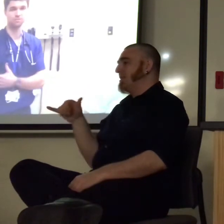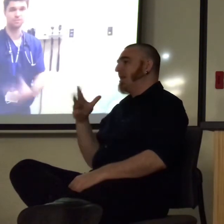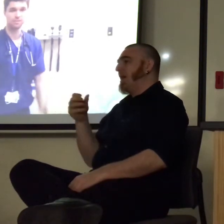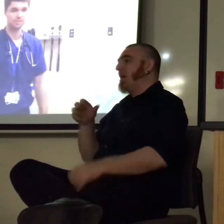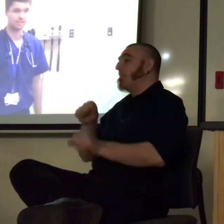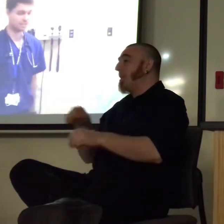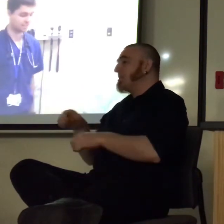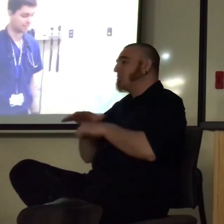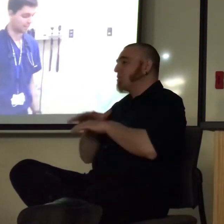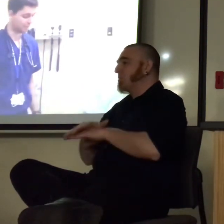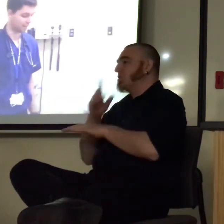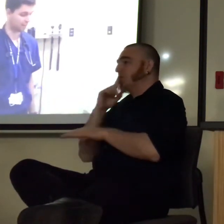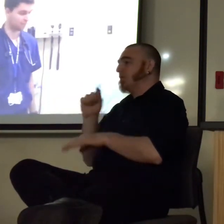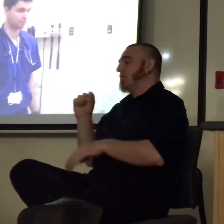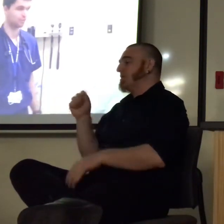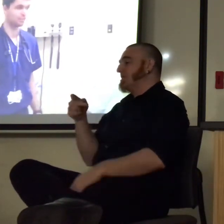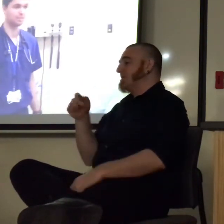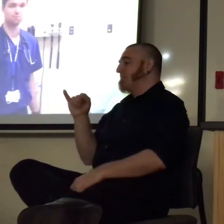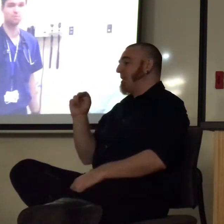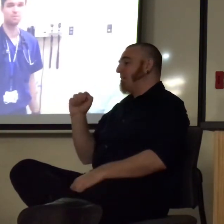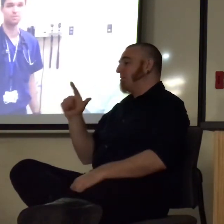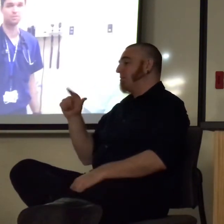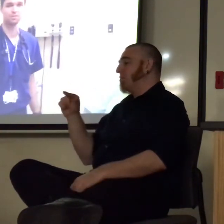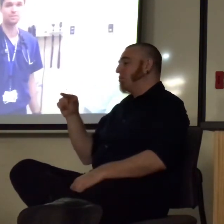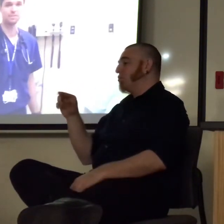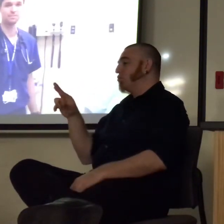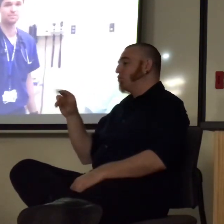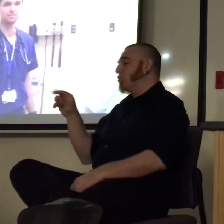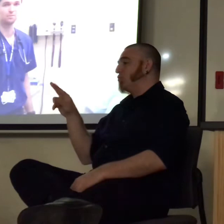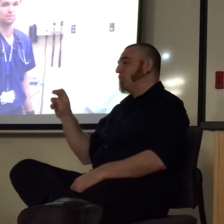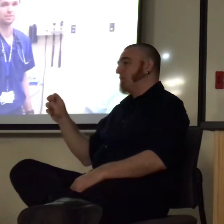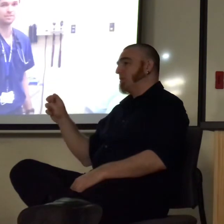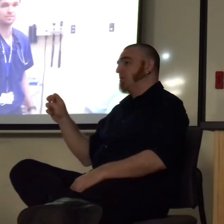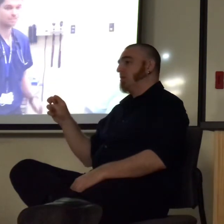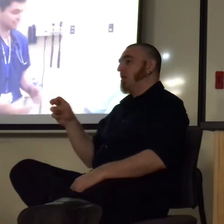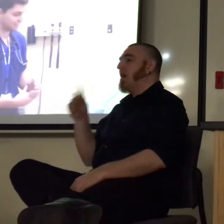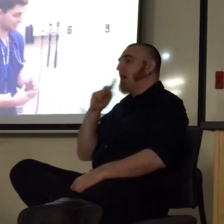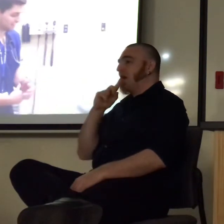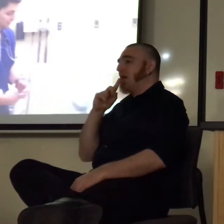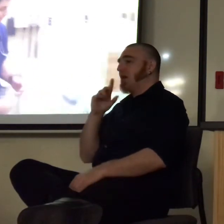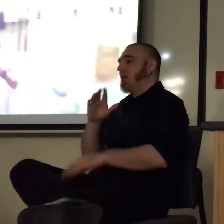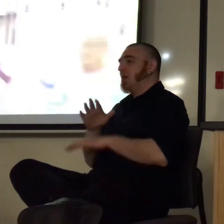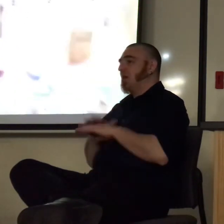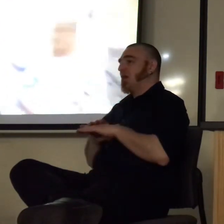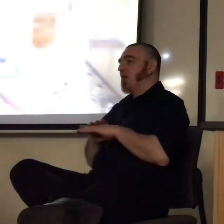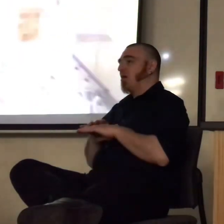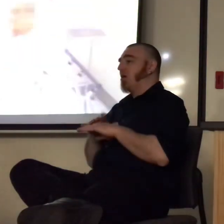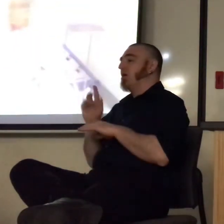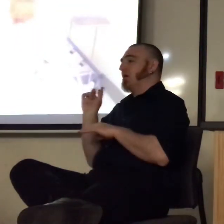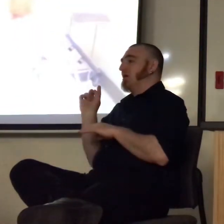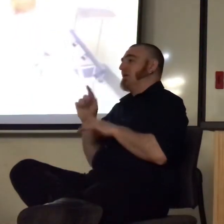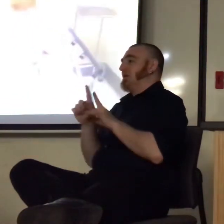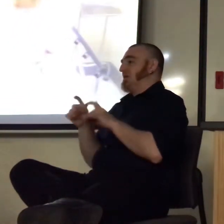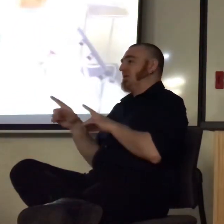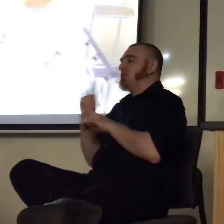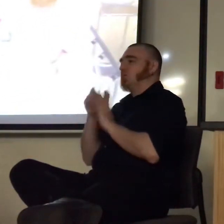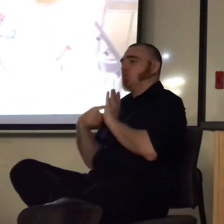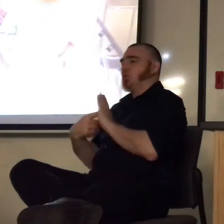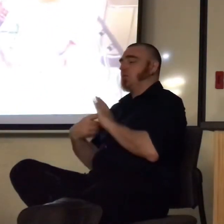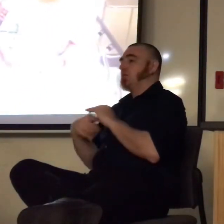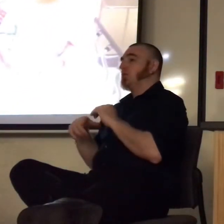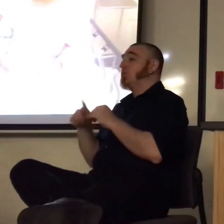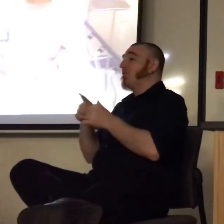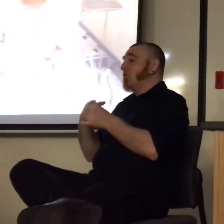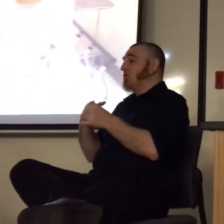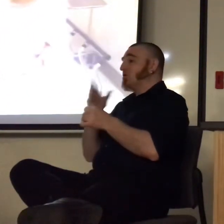Okay. All right. And I think on physical exam we'll be able to show that that's what it is. Okay. So first, I'm just gonna have